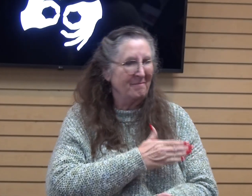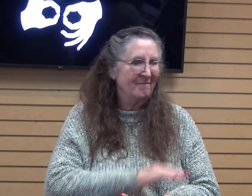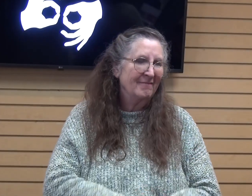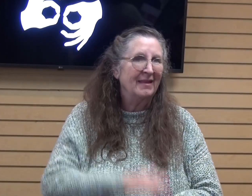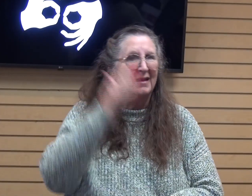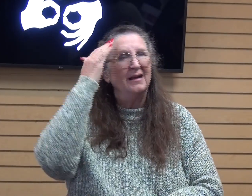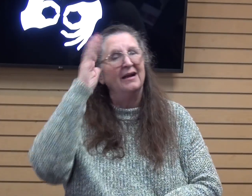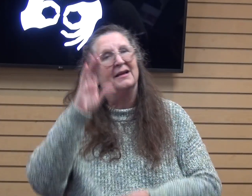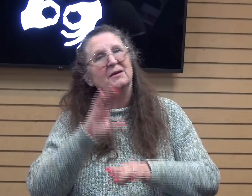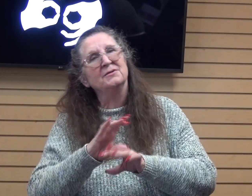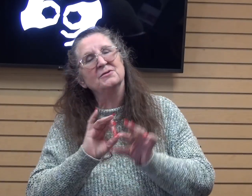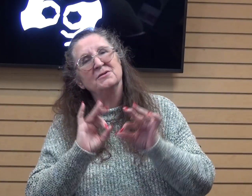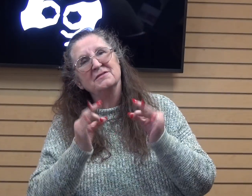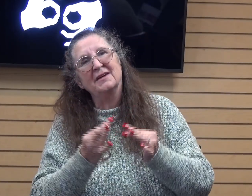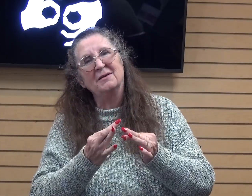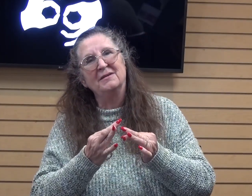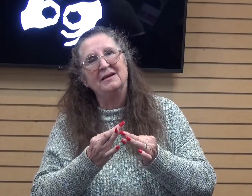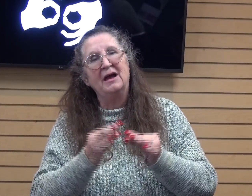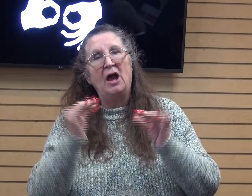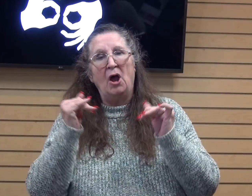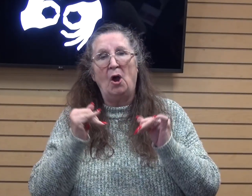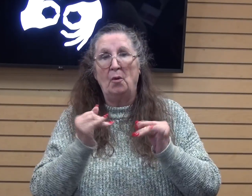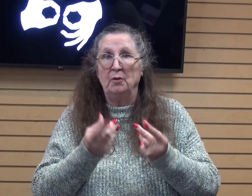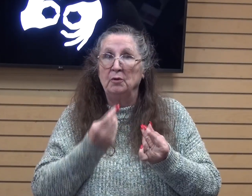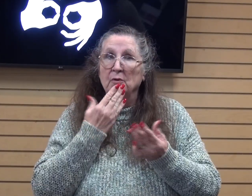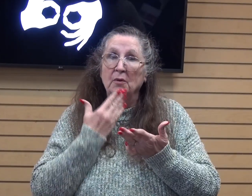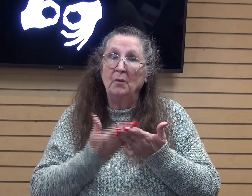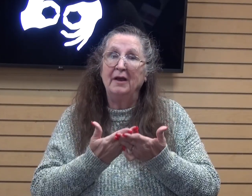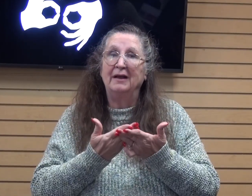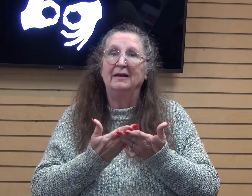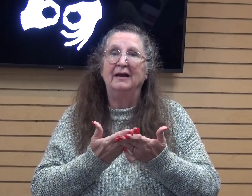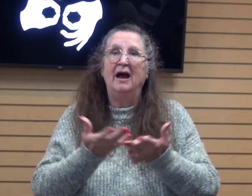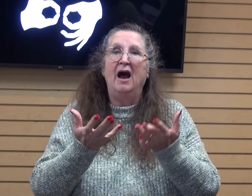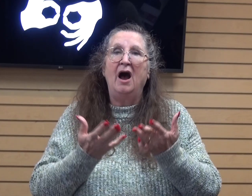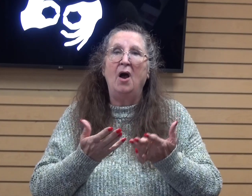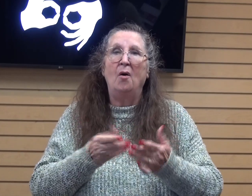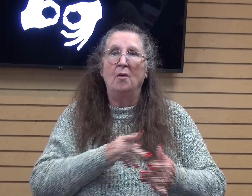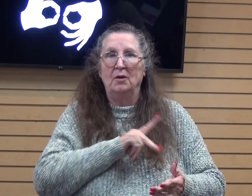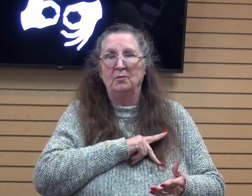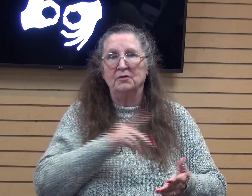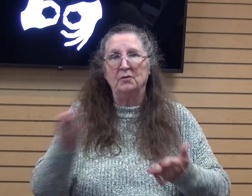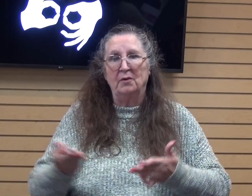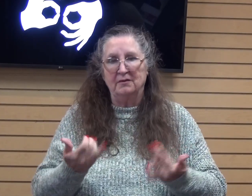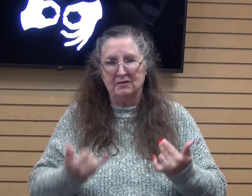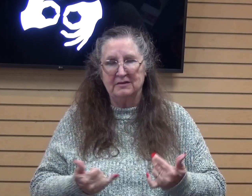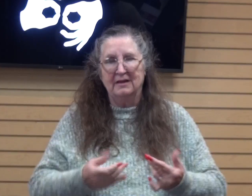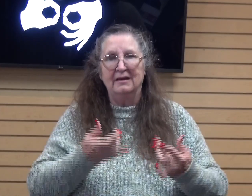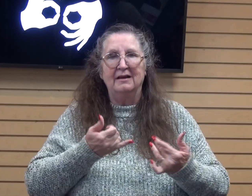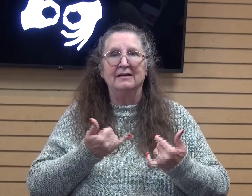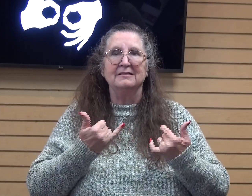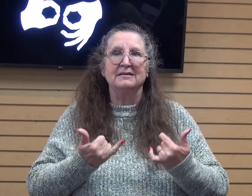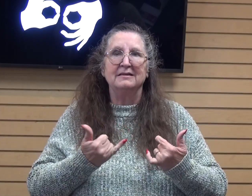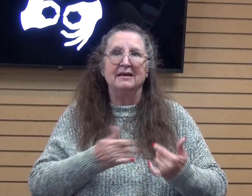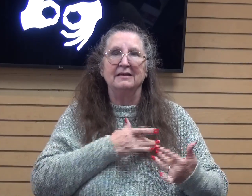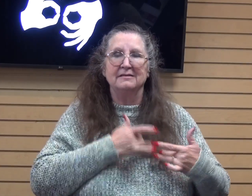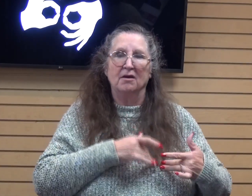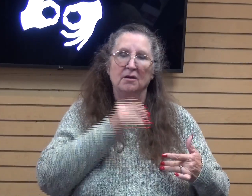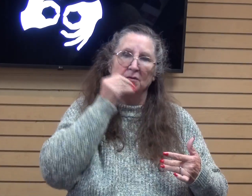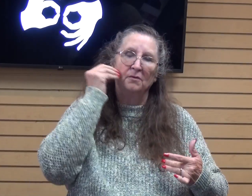Hello, church family. I hope you all are doing well, and I would like to personally welcome you to today's Heart to Home devotional. I would also